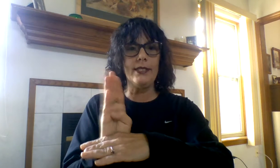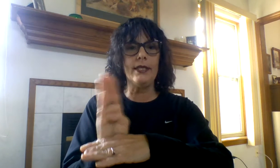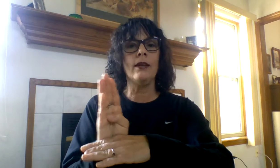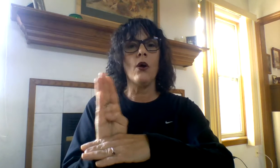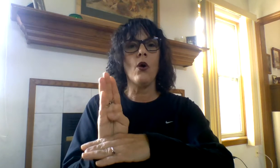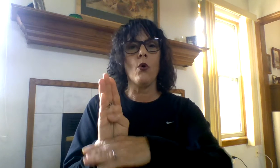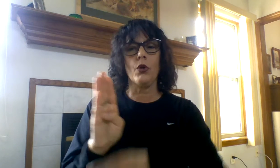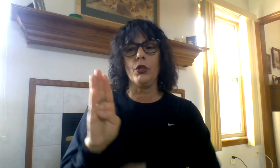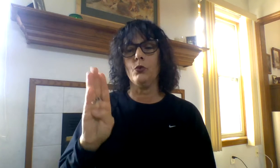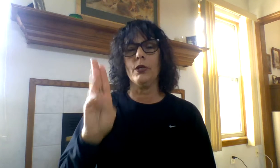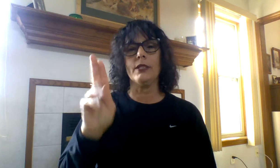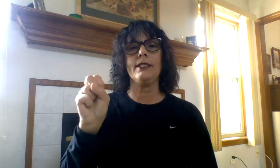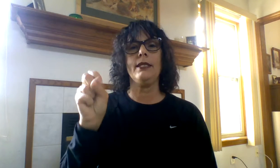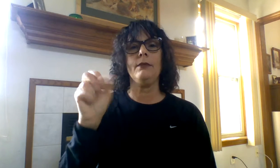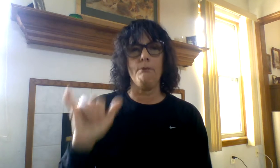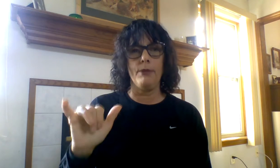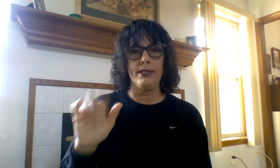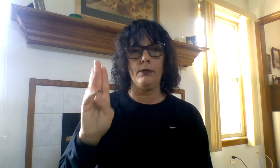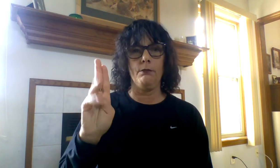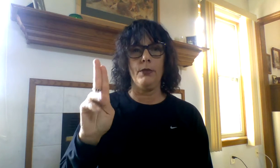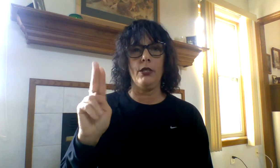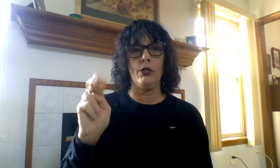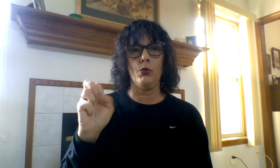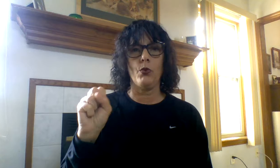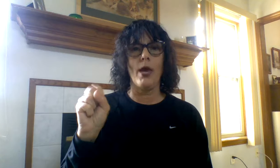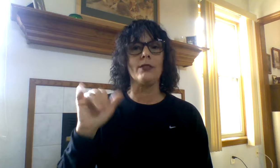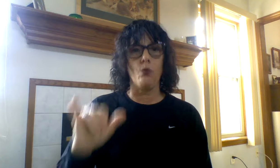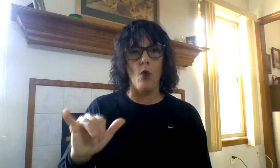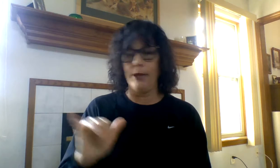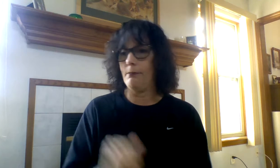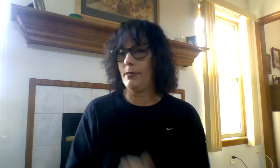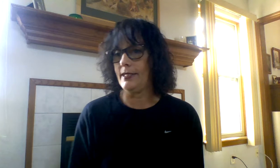busy, or you will see busy, B-U-S-Y, busy.